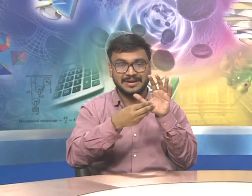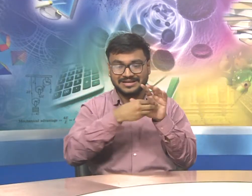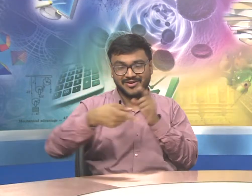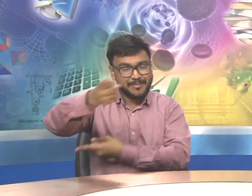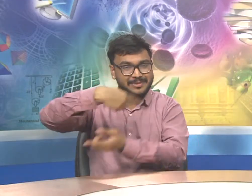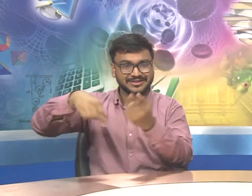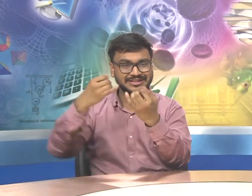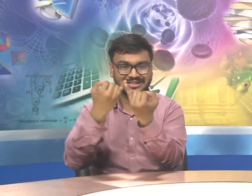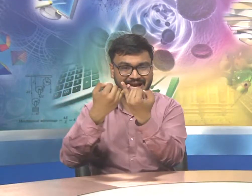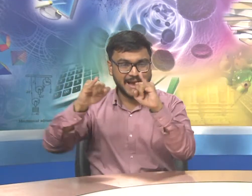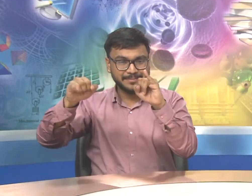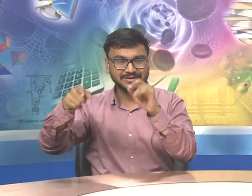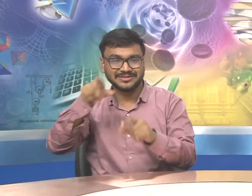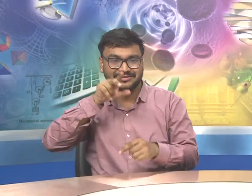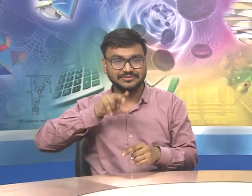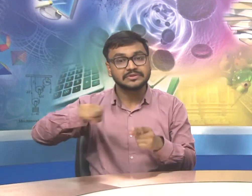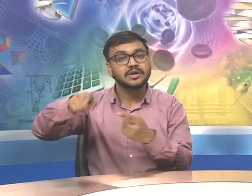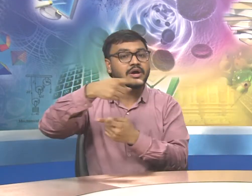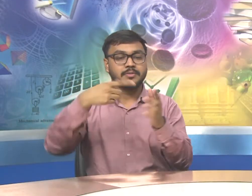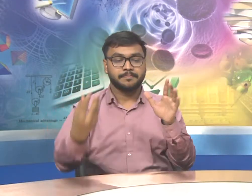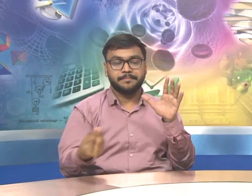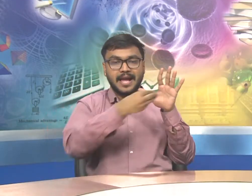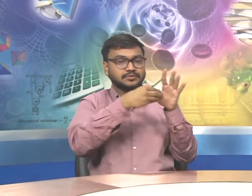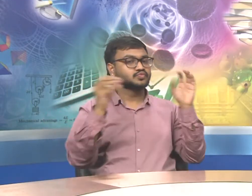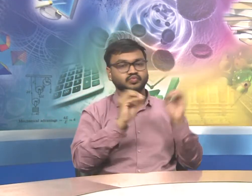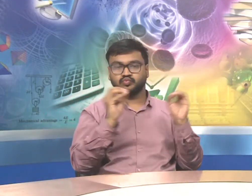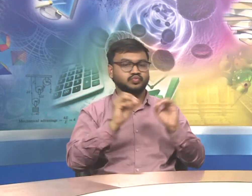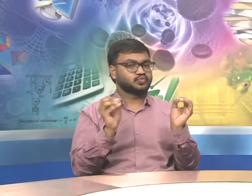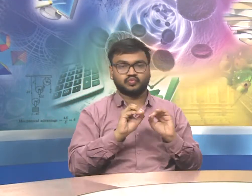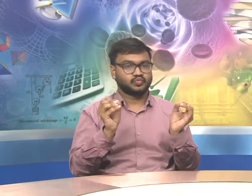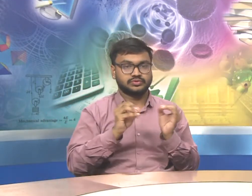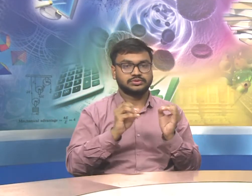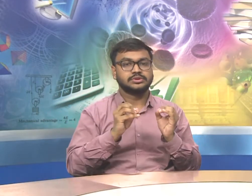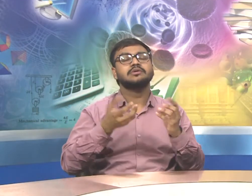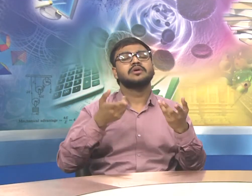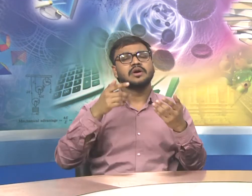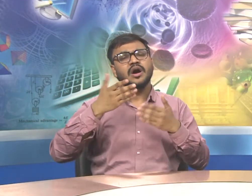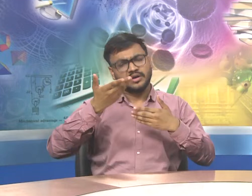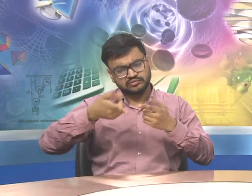But the freedom of press was not mentioned in the Constitution.